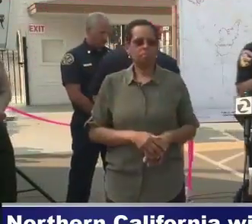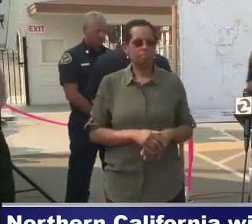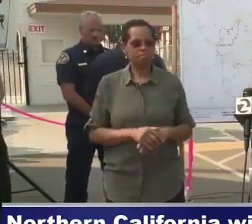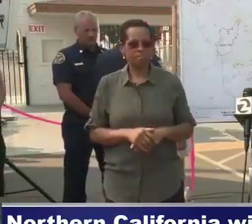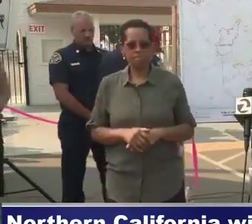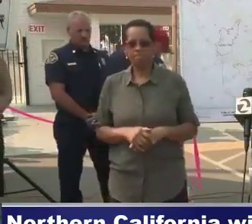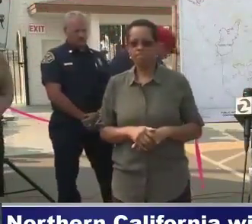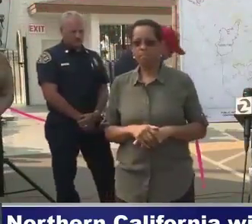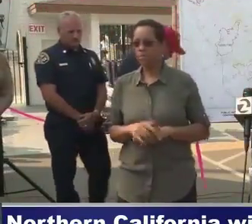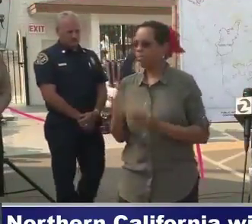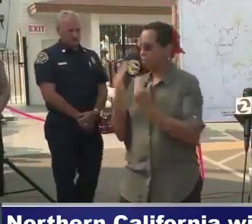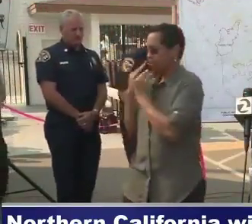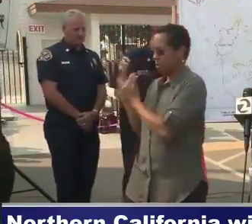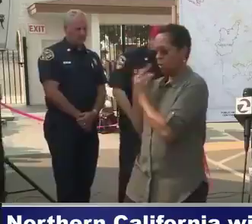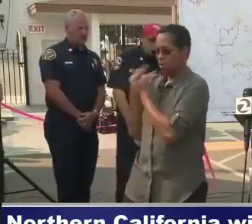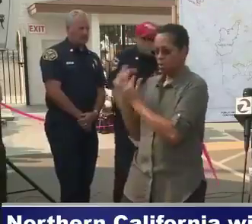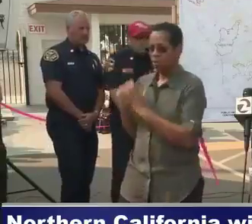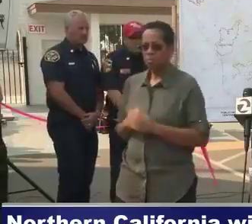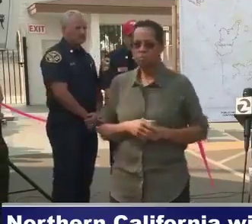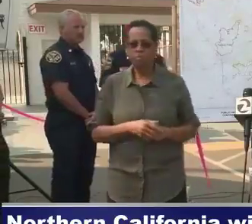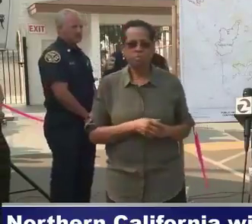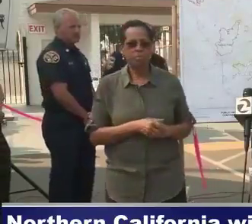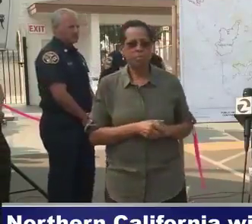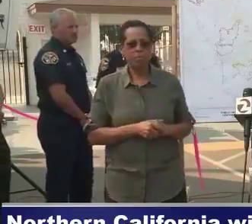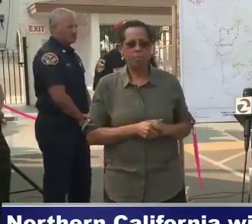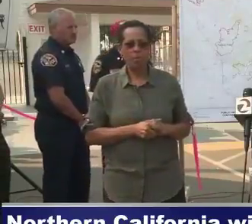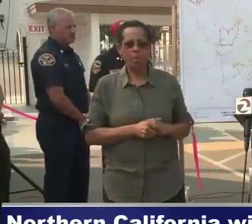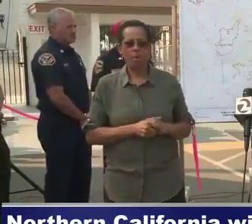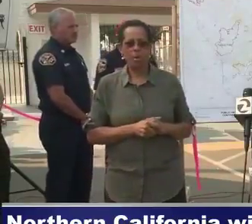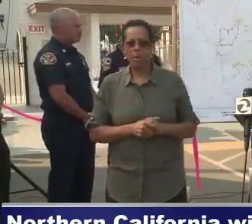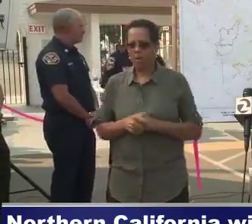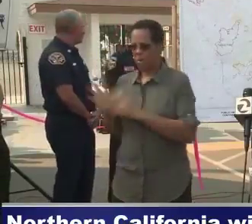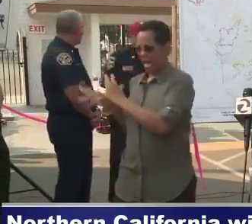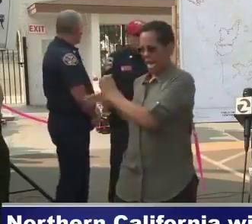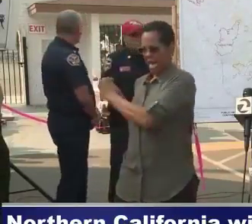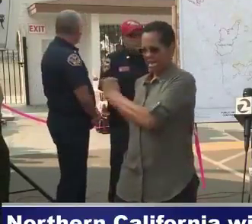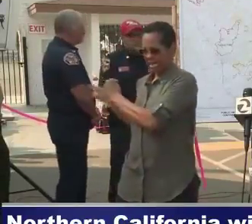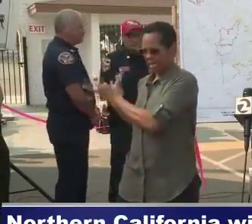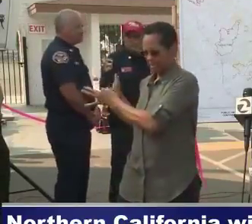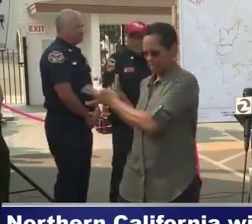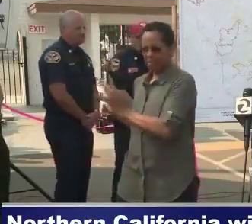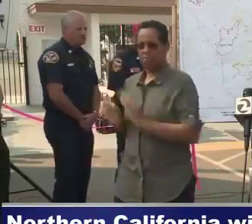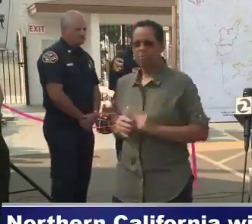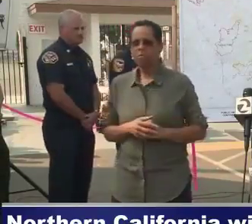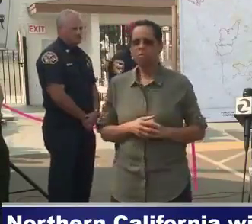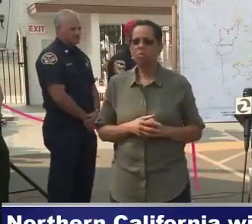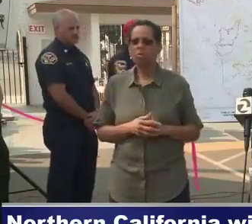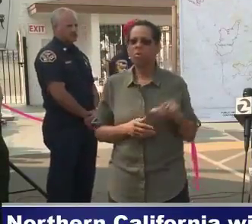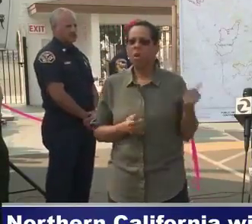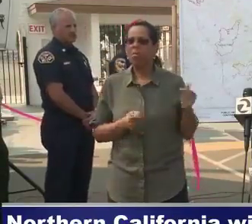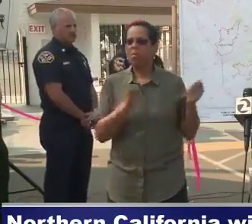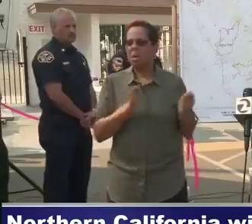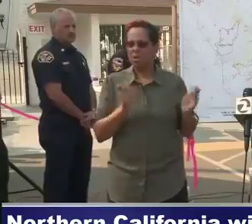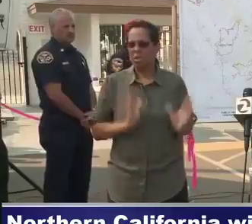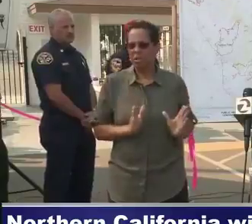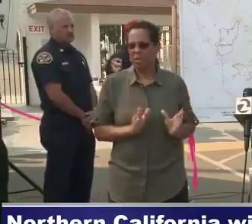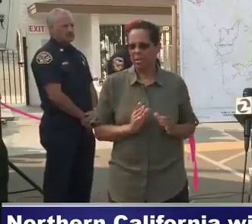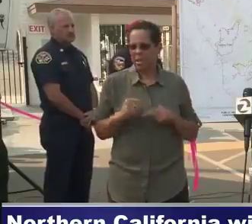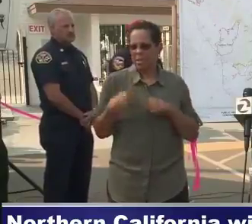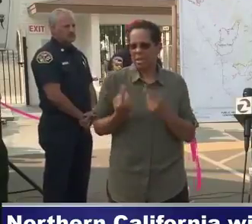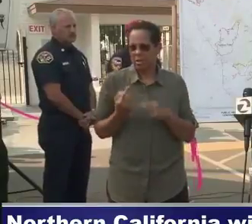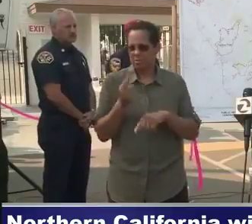Thank you, Chief. And in addition to Chief Gouveia, one of the Unified Commanders who's been out here since night 1, I've seen him firsthand out on